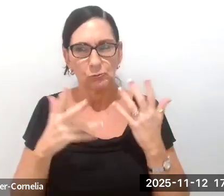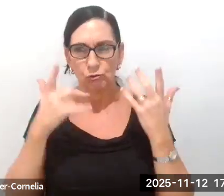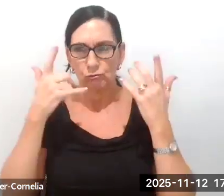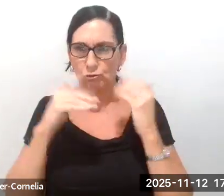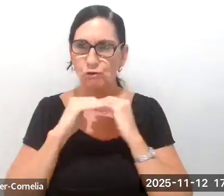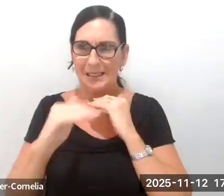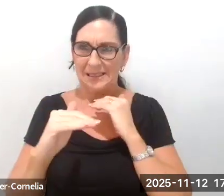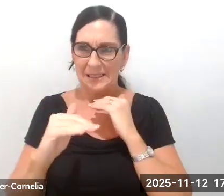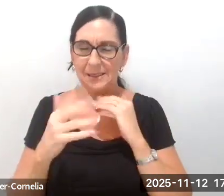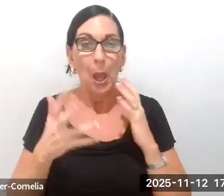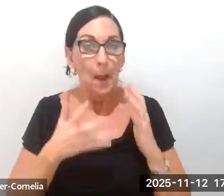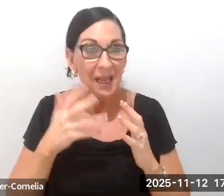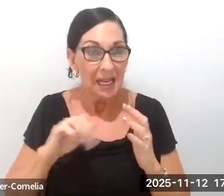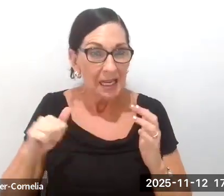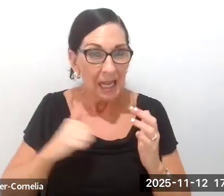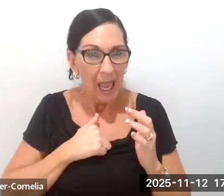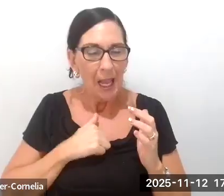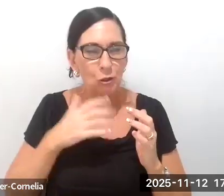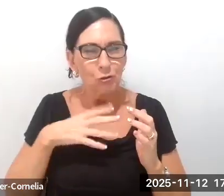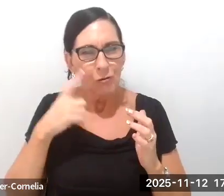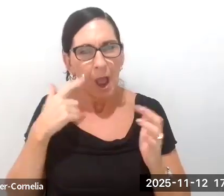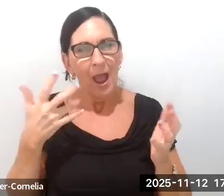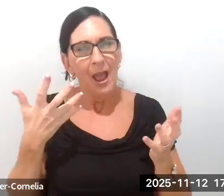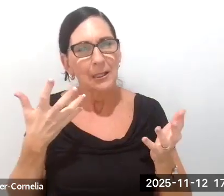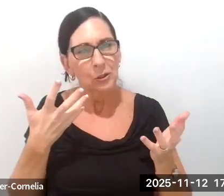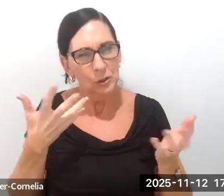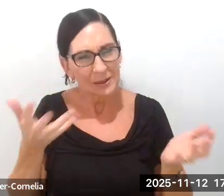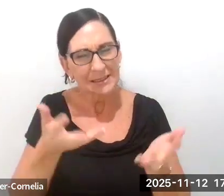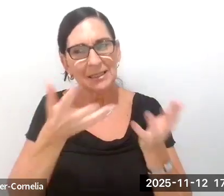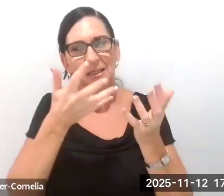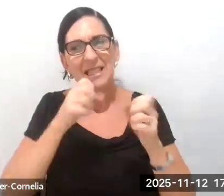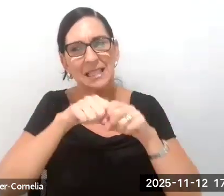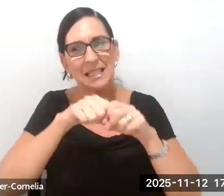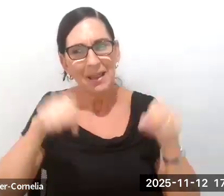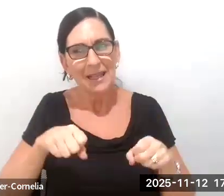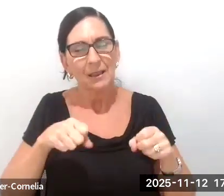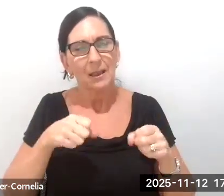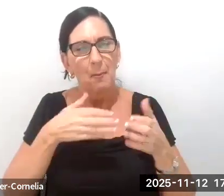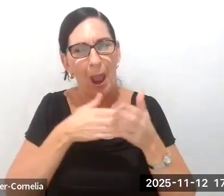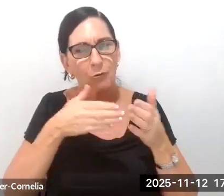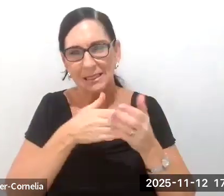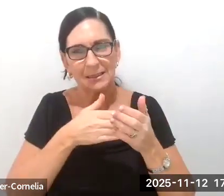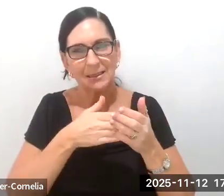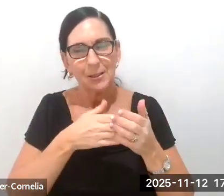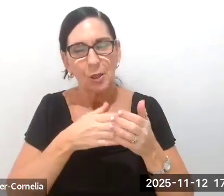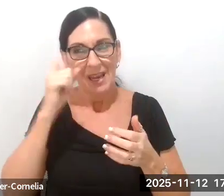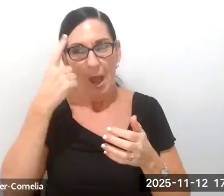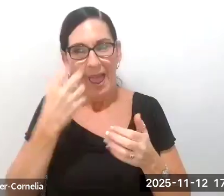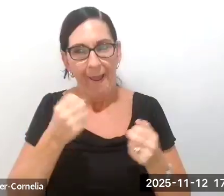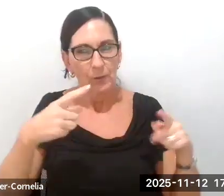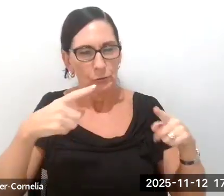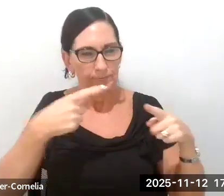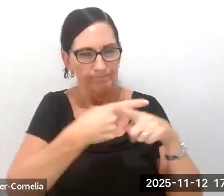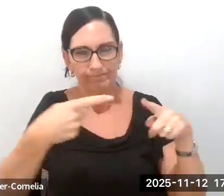projects are designed to challenge systemic barriers and promote fairness across systems, recognising the intersectional nature